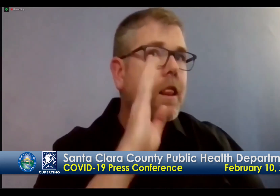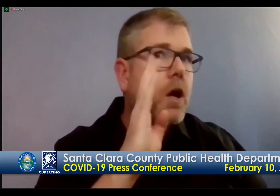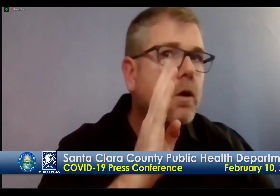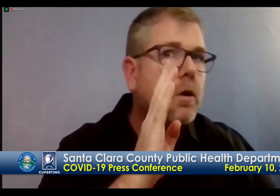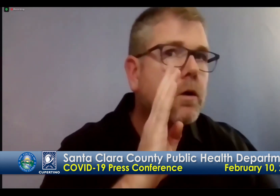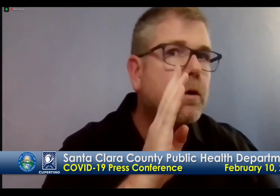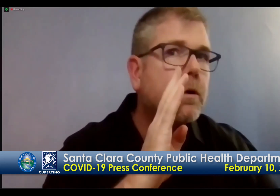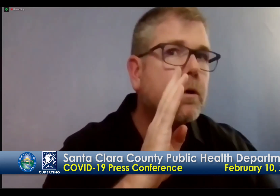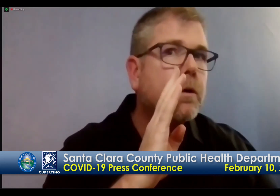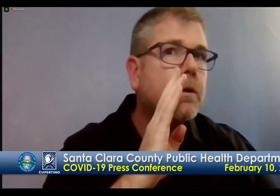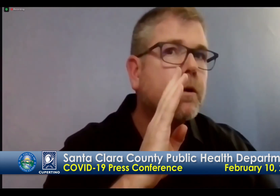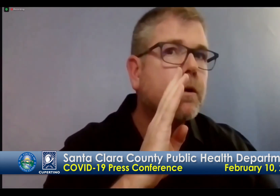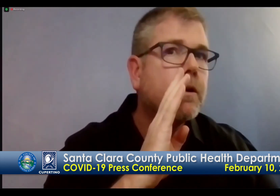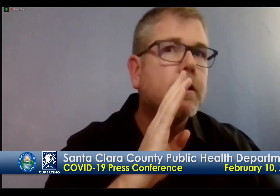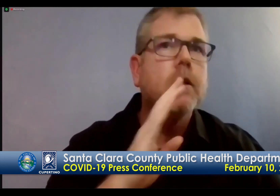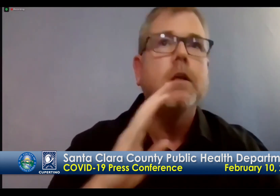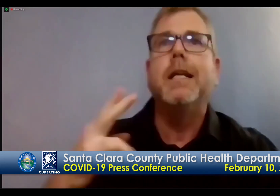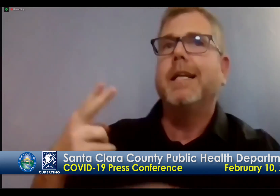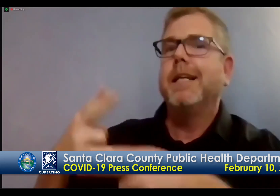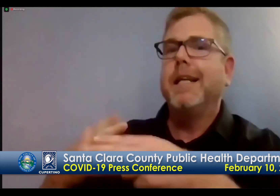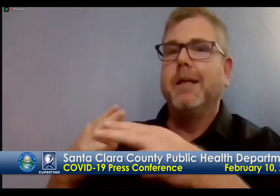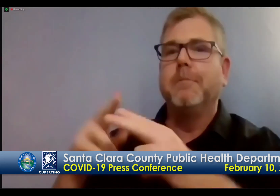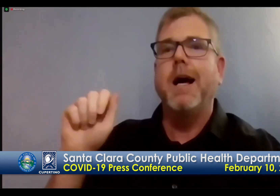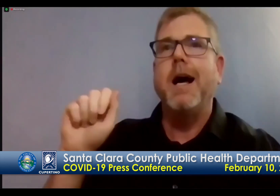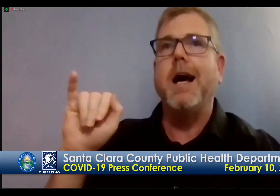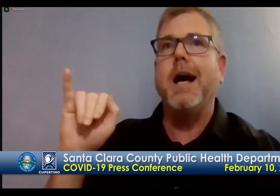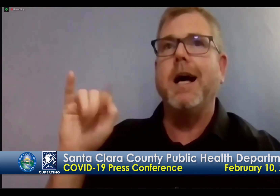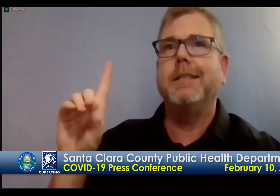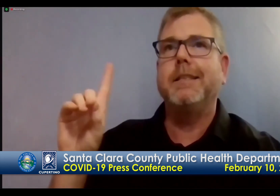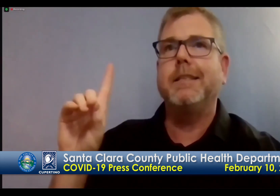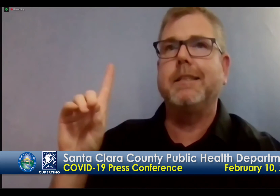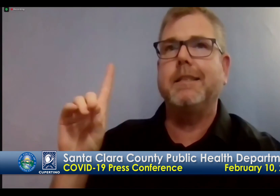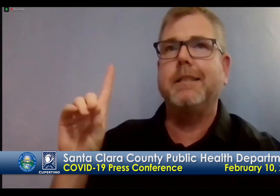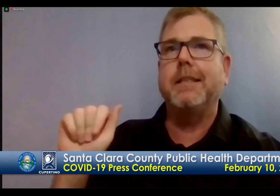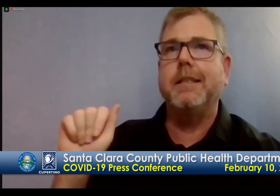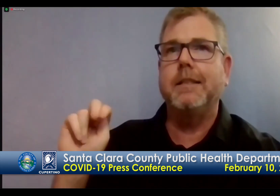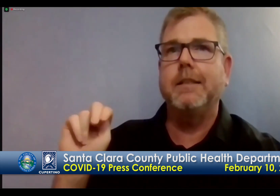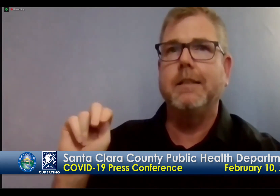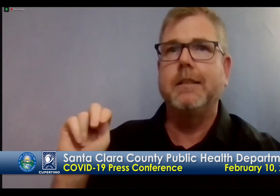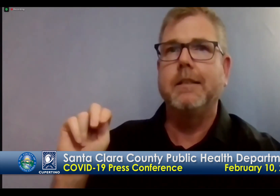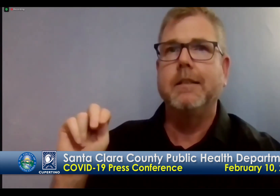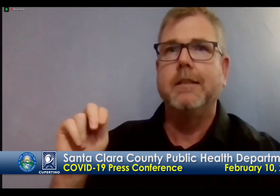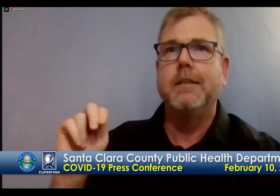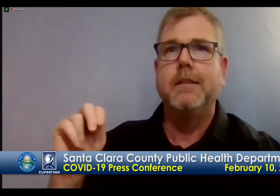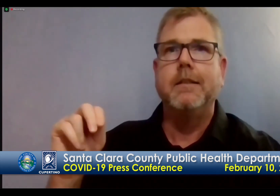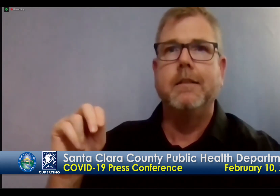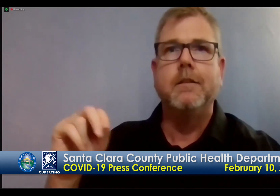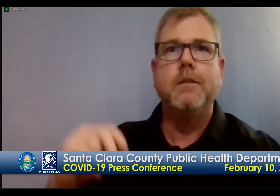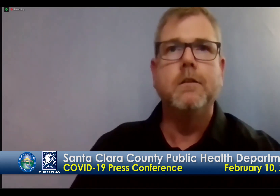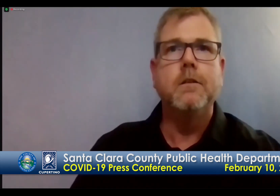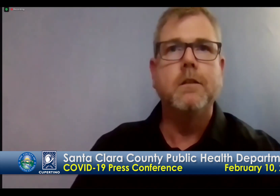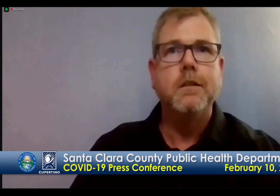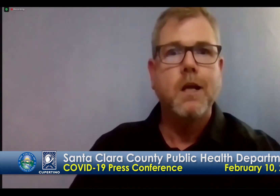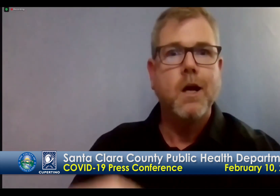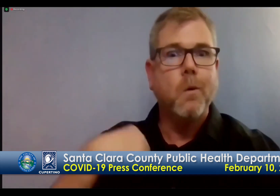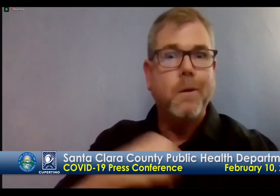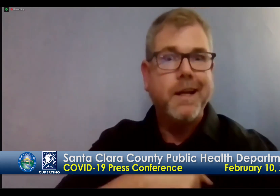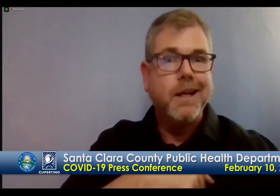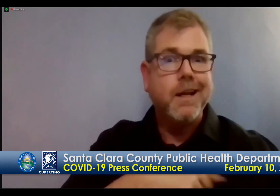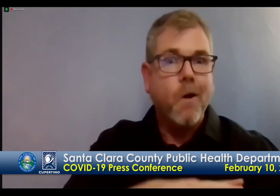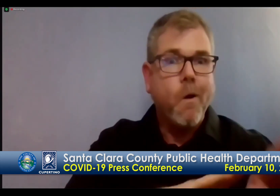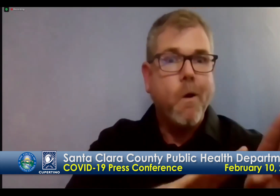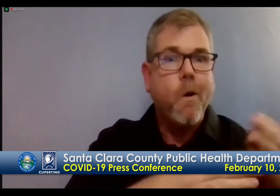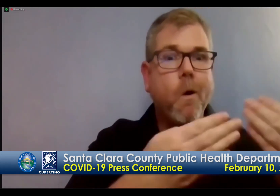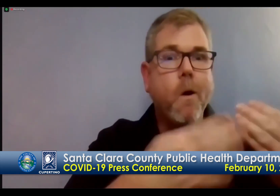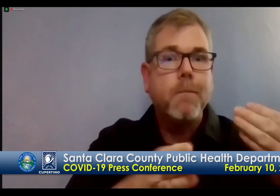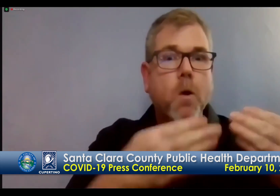variants, are we moving too quickly on reopening? You know, there's a lot of pressure to get schools reopened, a lot of